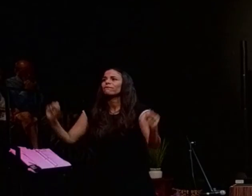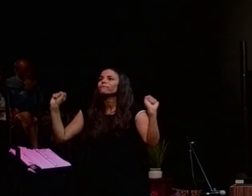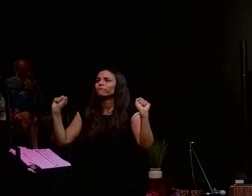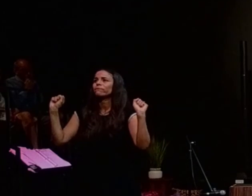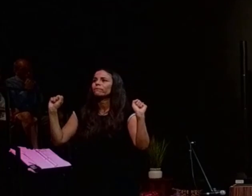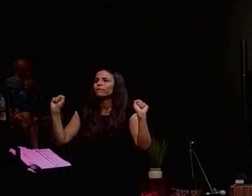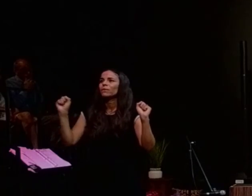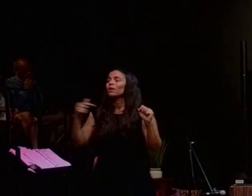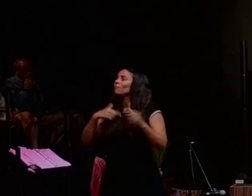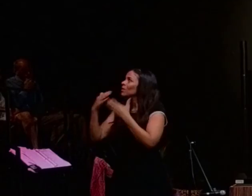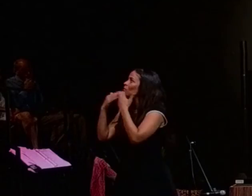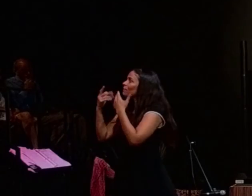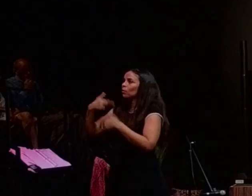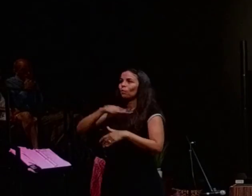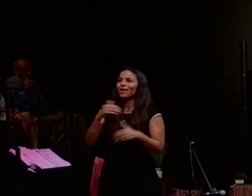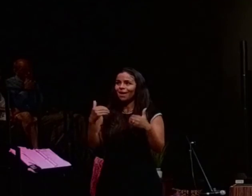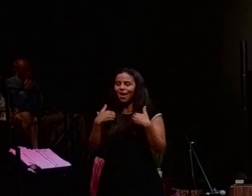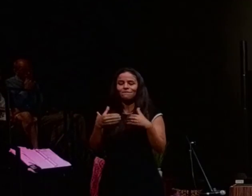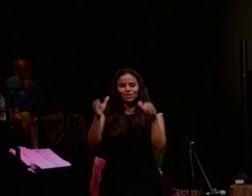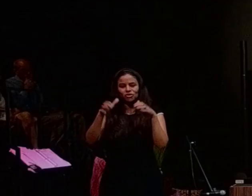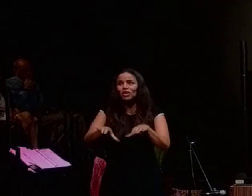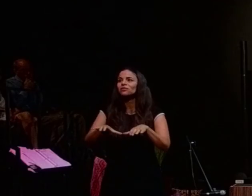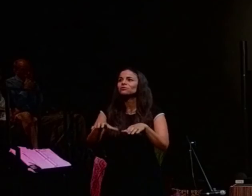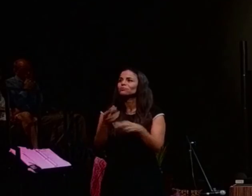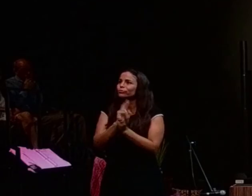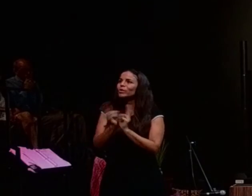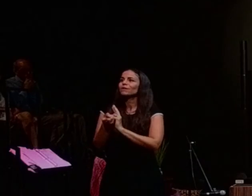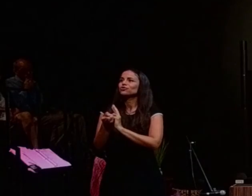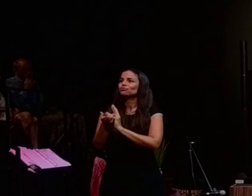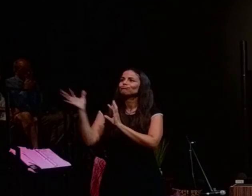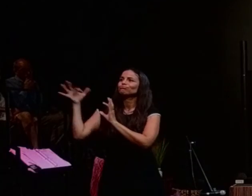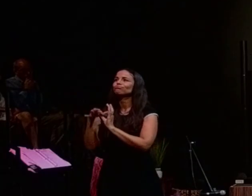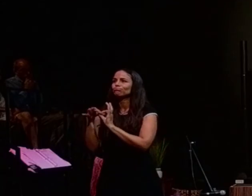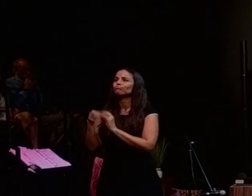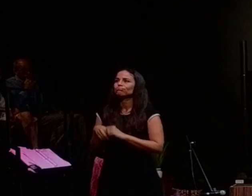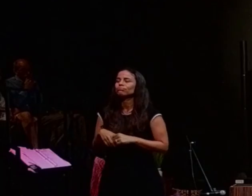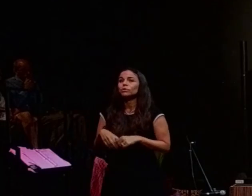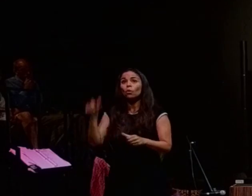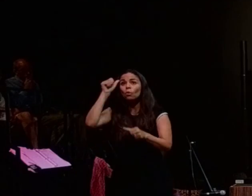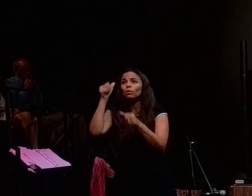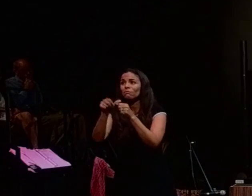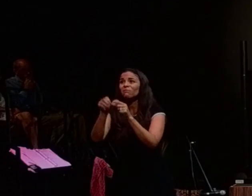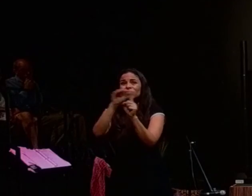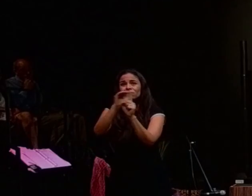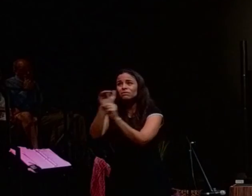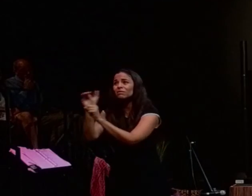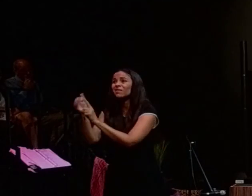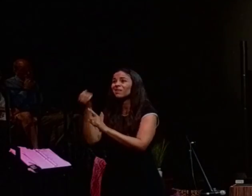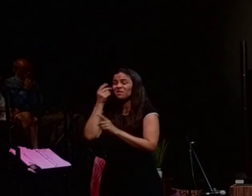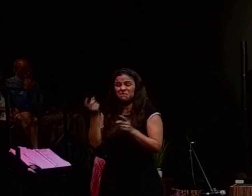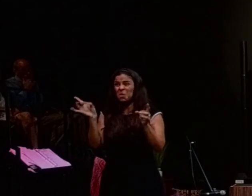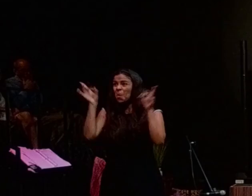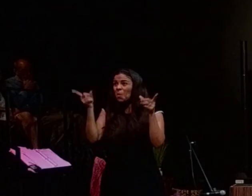I'm grateful that we have a chance at redemption. So, you know, let's remember that even when the terrible things happen, that God is